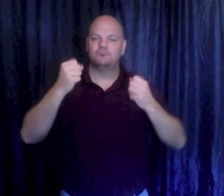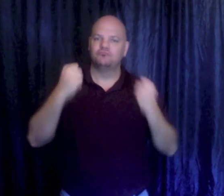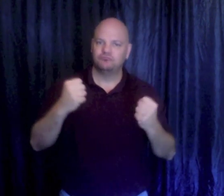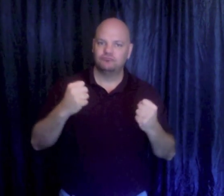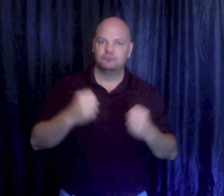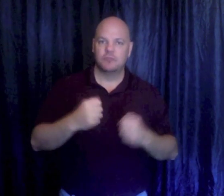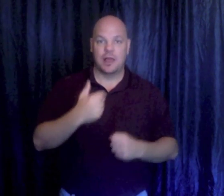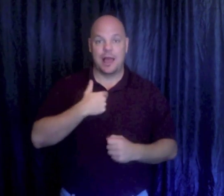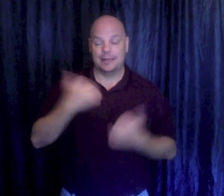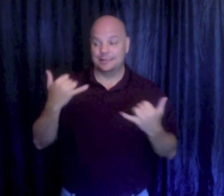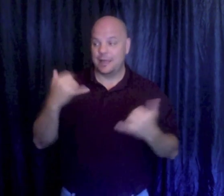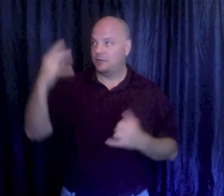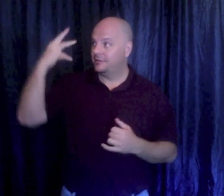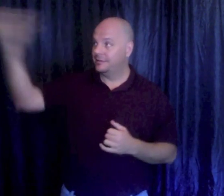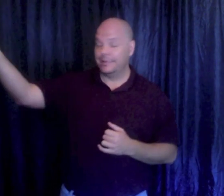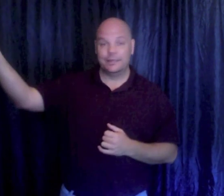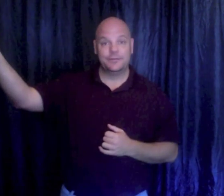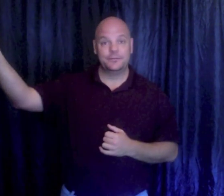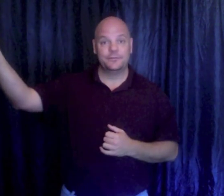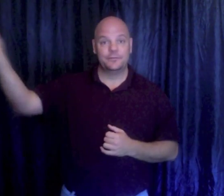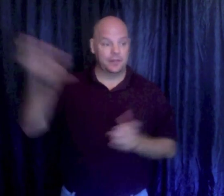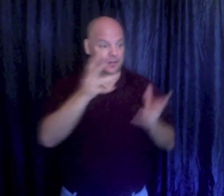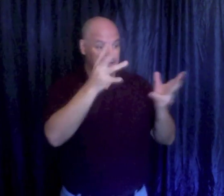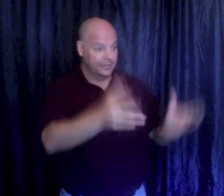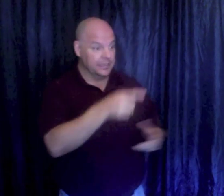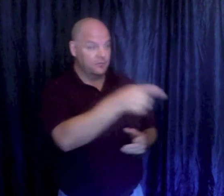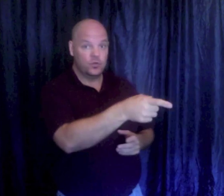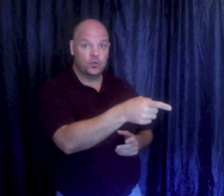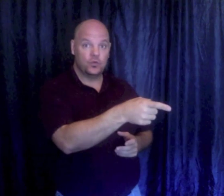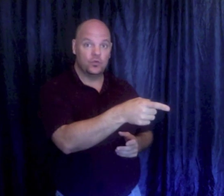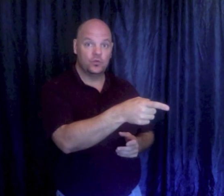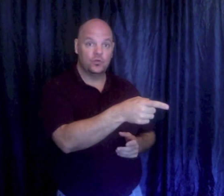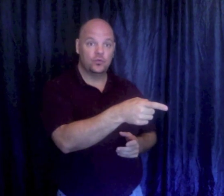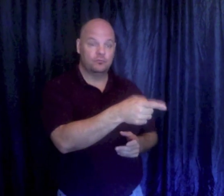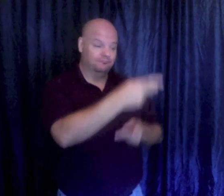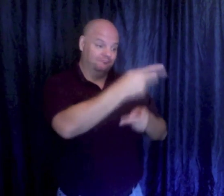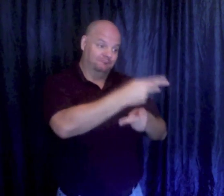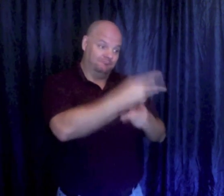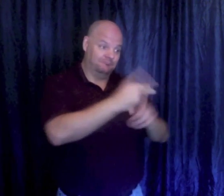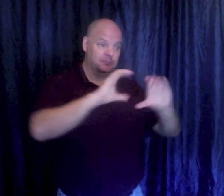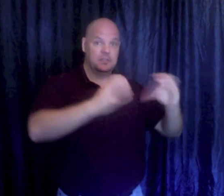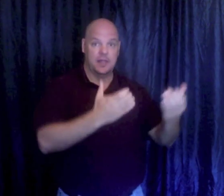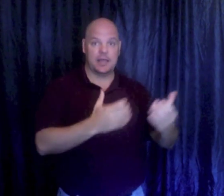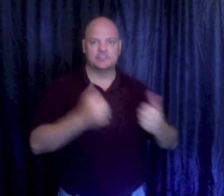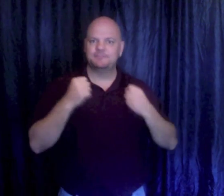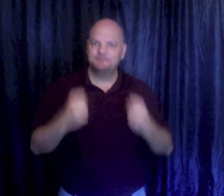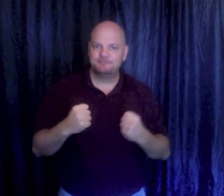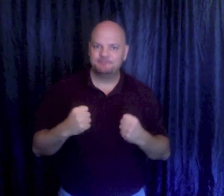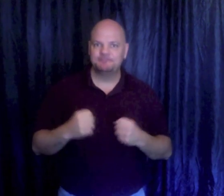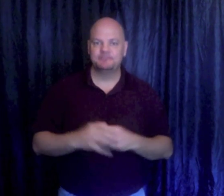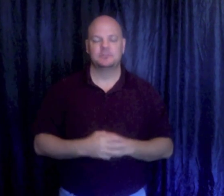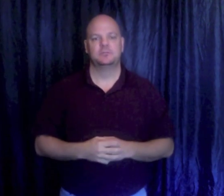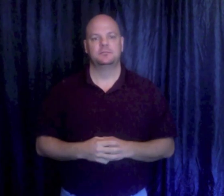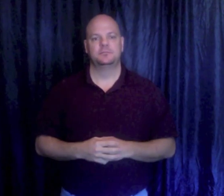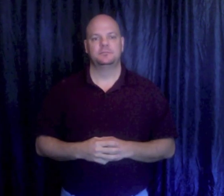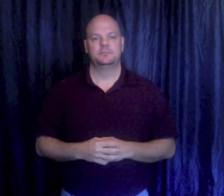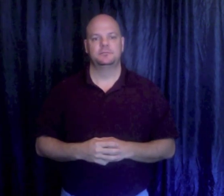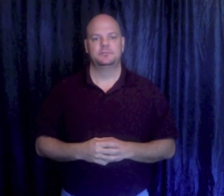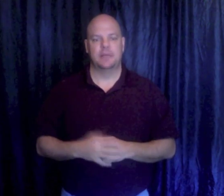leave the classroom and leave you in charge of the class. While I go and I'll run